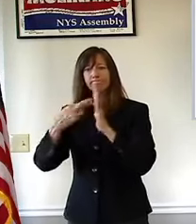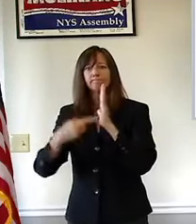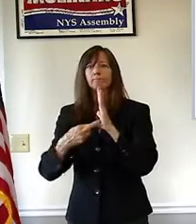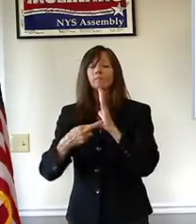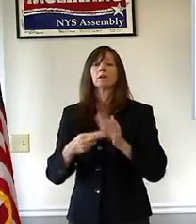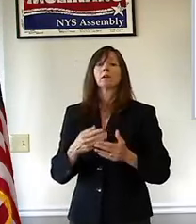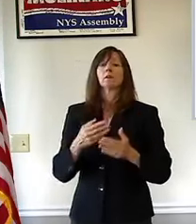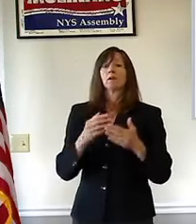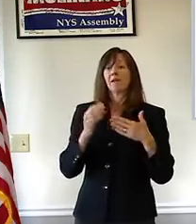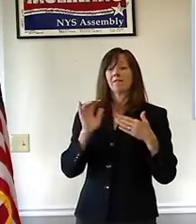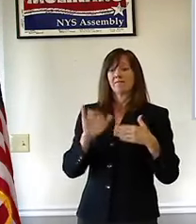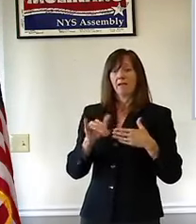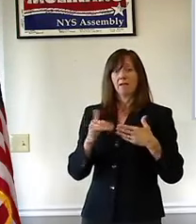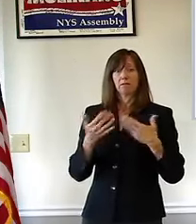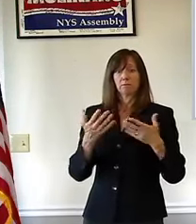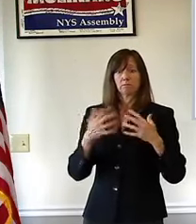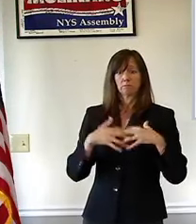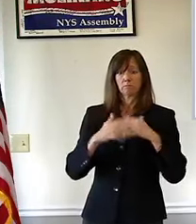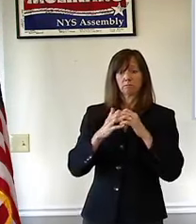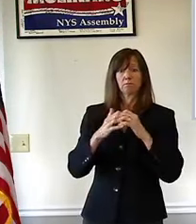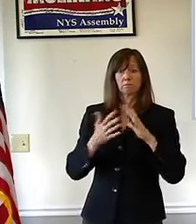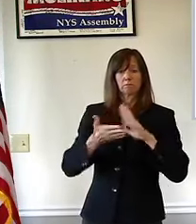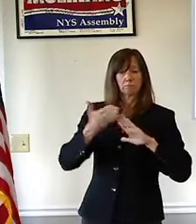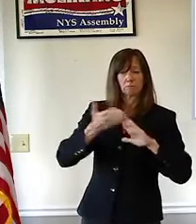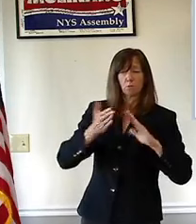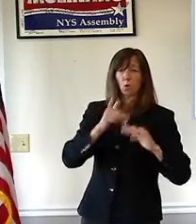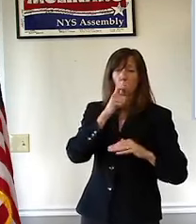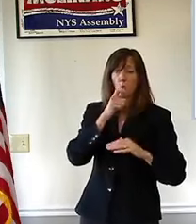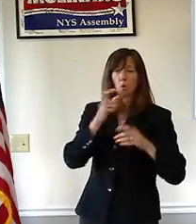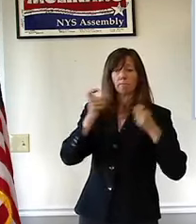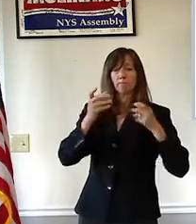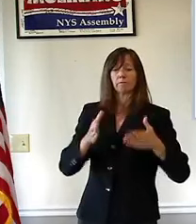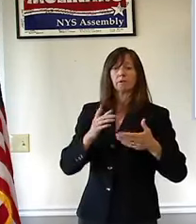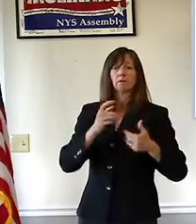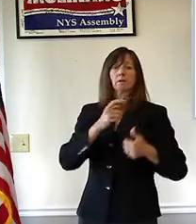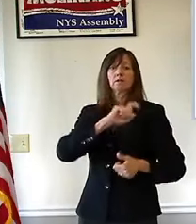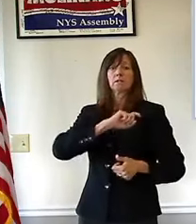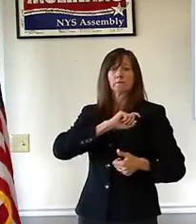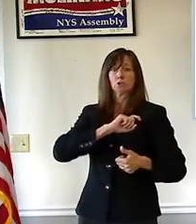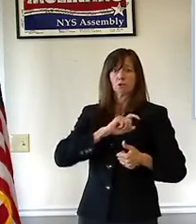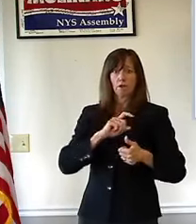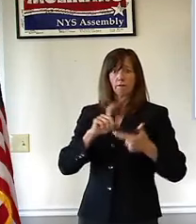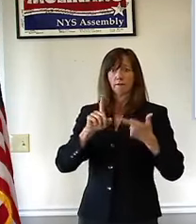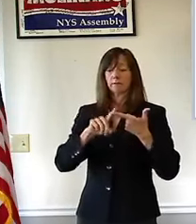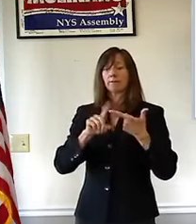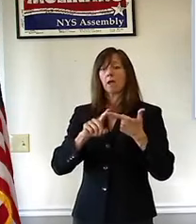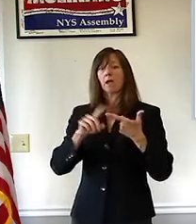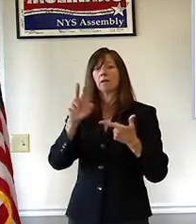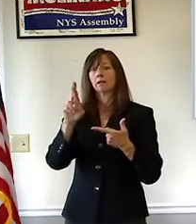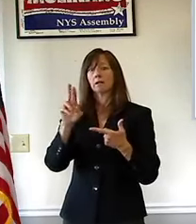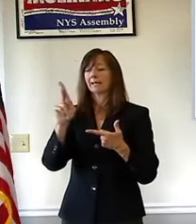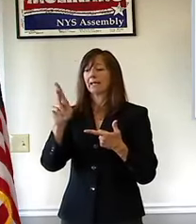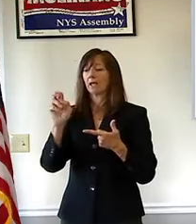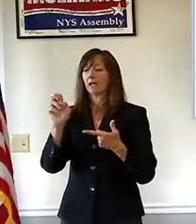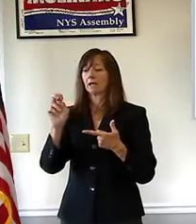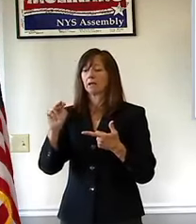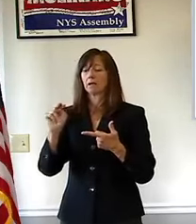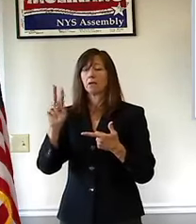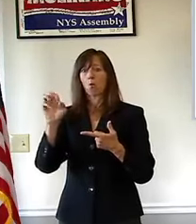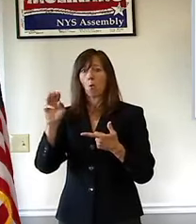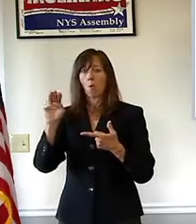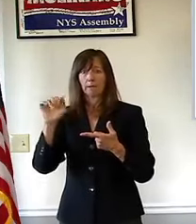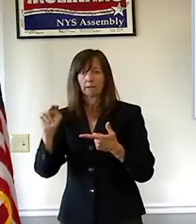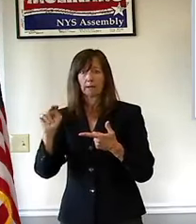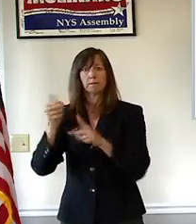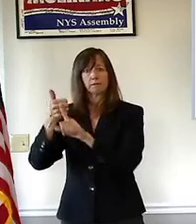sheriff and Deputy Commissioner Ken Roman, who's on the call with us, is an effort to work directly with